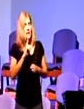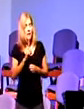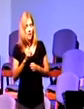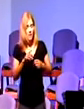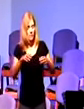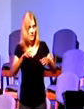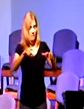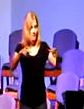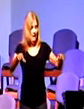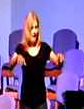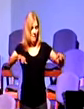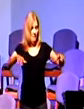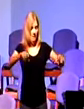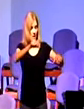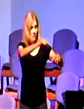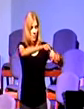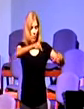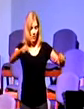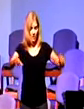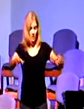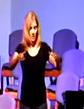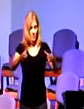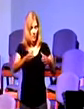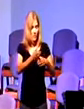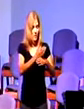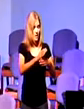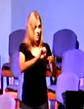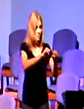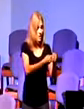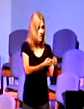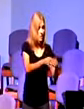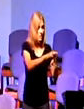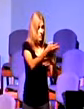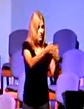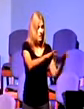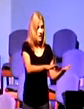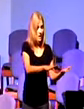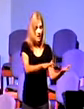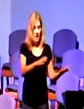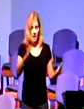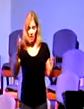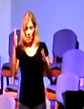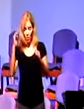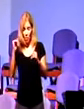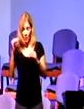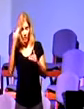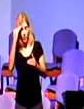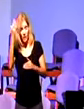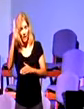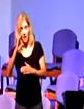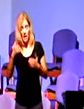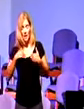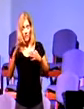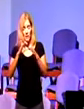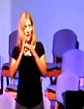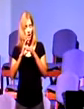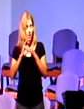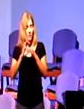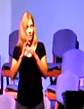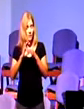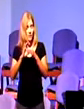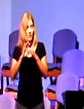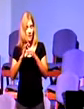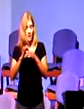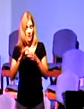between our brokenness, our sin, our spiritual death, and the hope of knowing God and having a relationship with Him